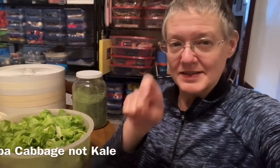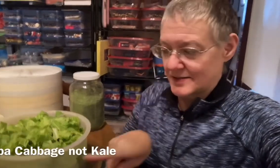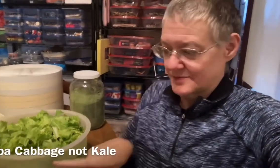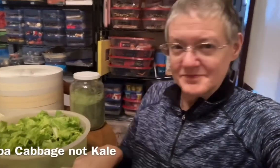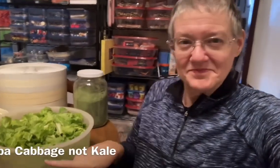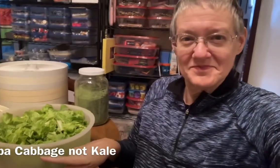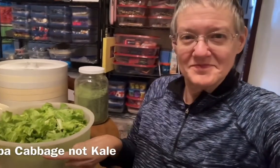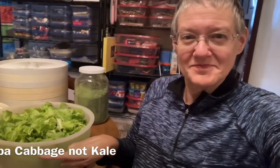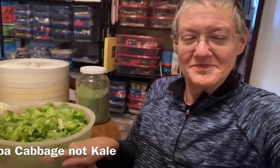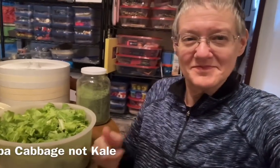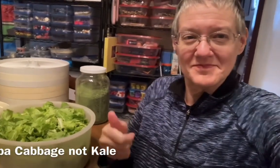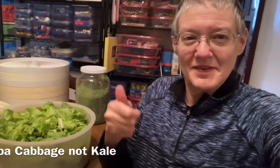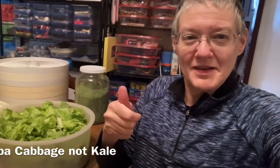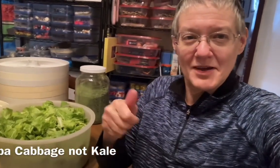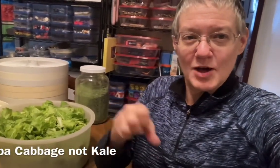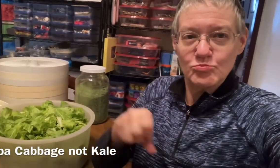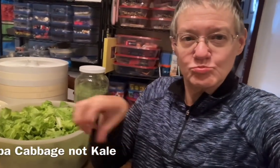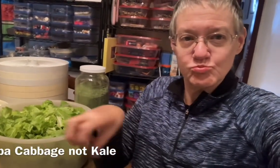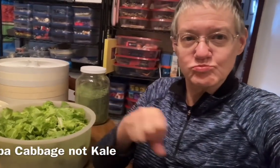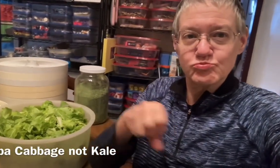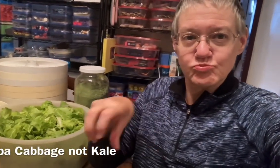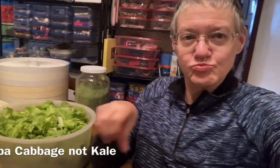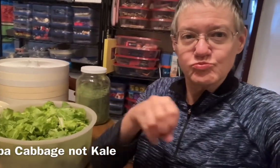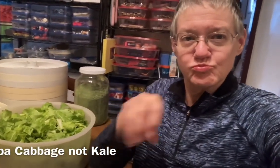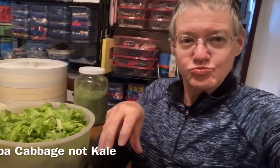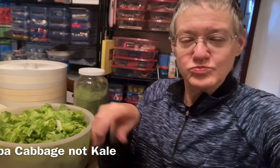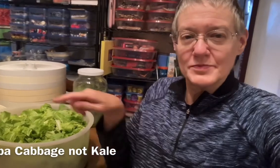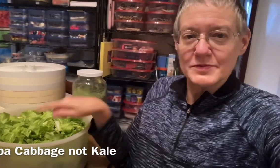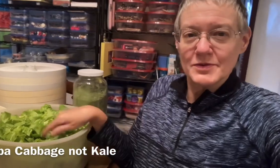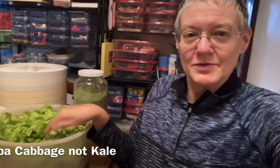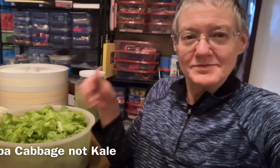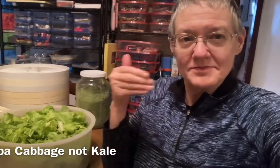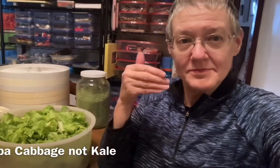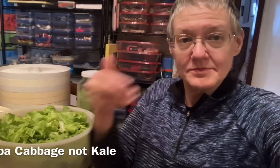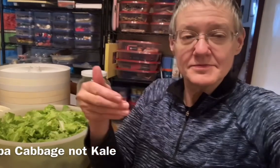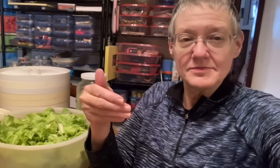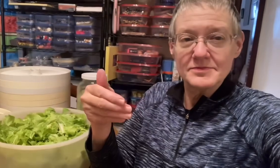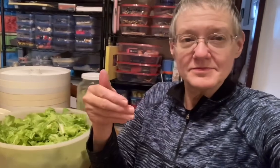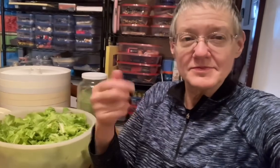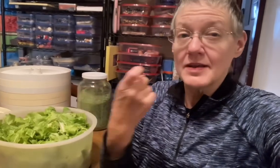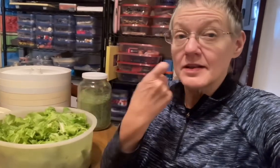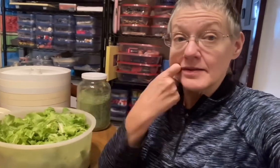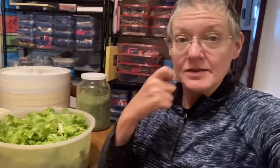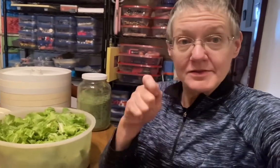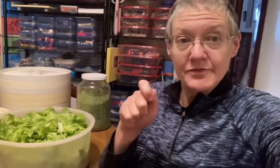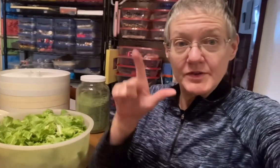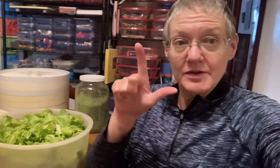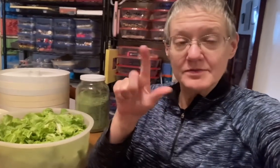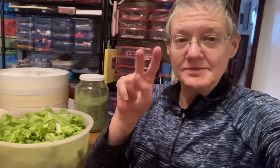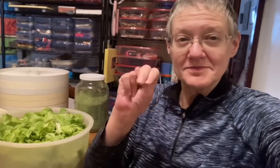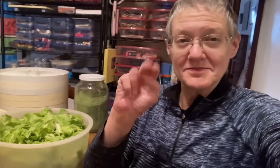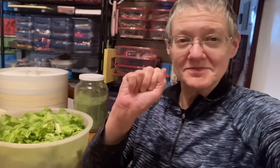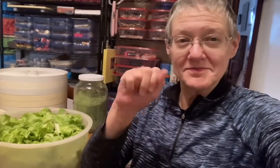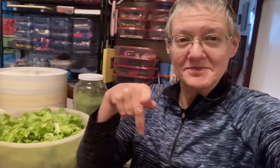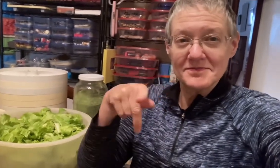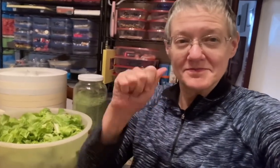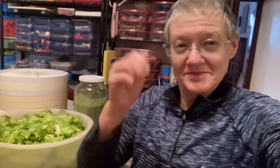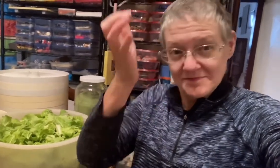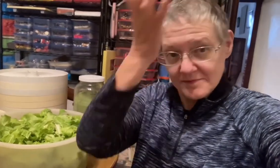Now while this green soaks, we need to empty out this kale because we need this container. And this is what we harvested in our